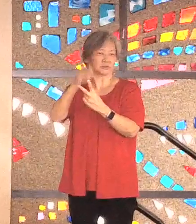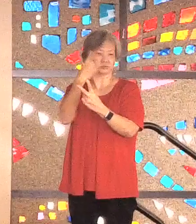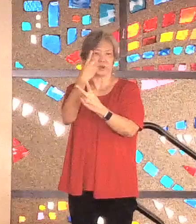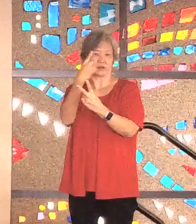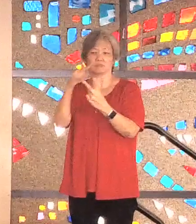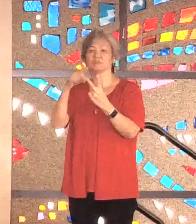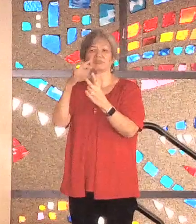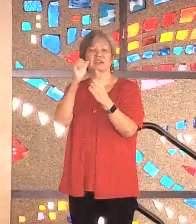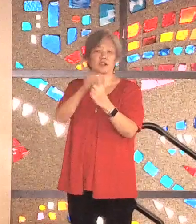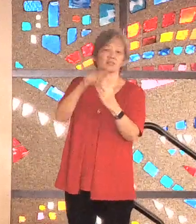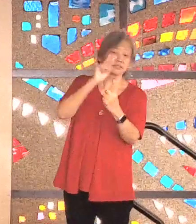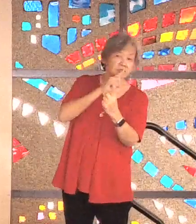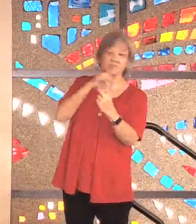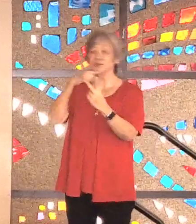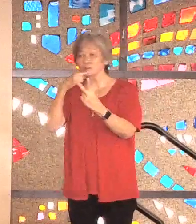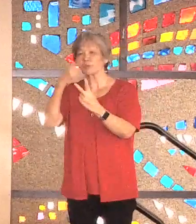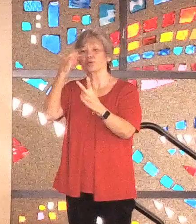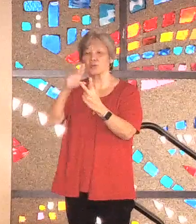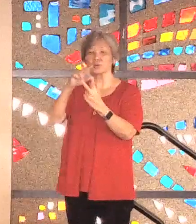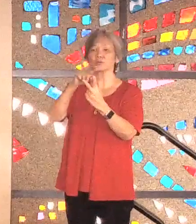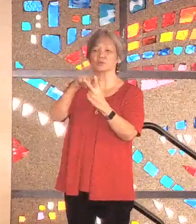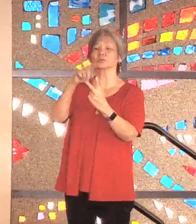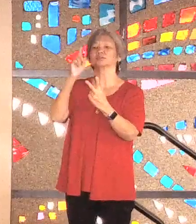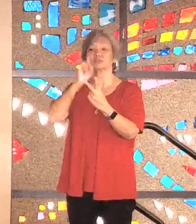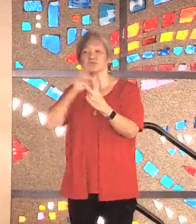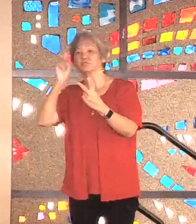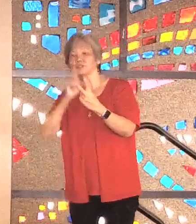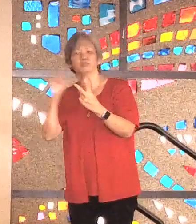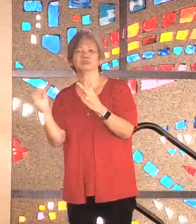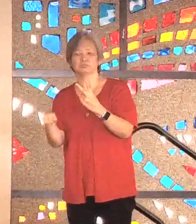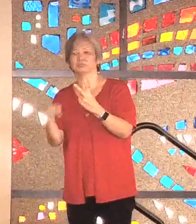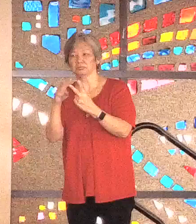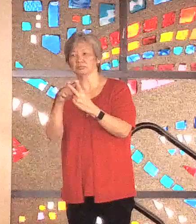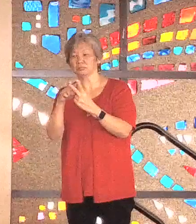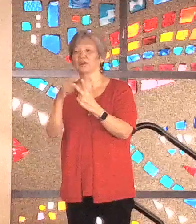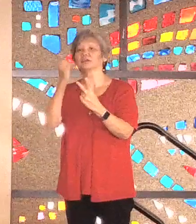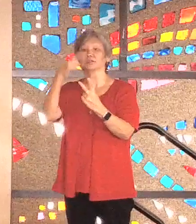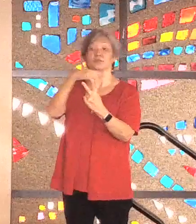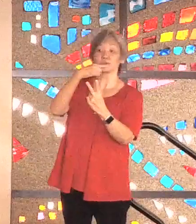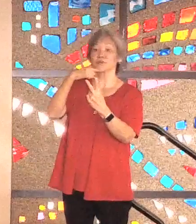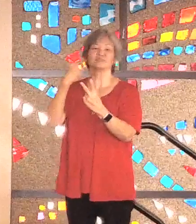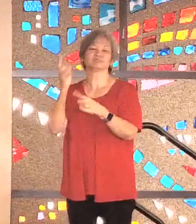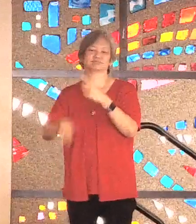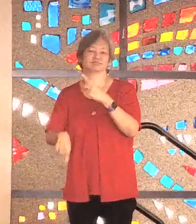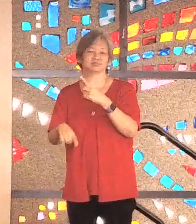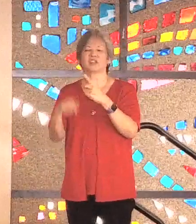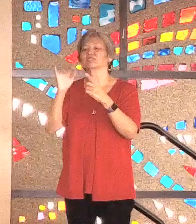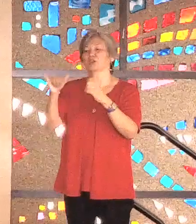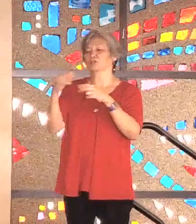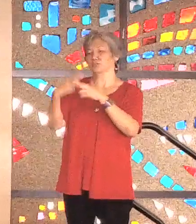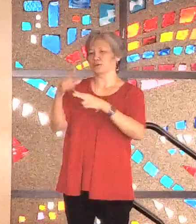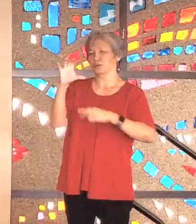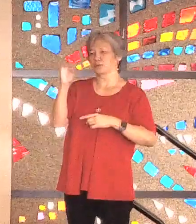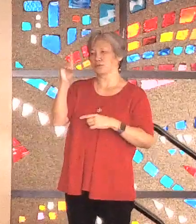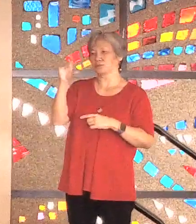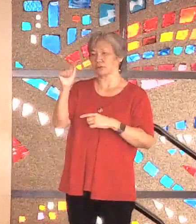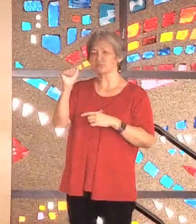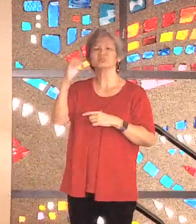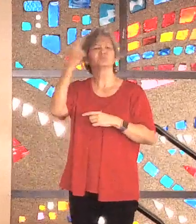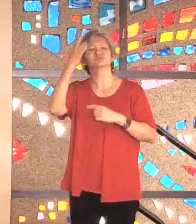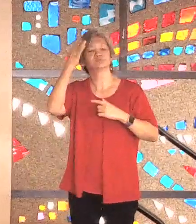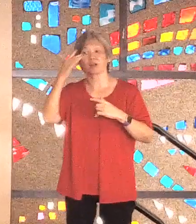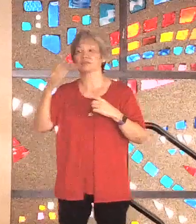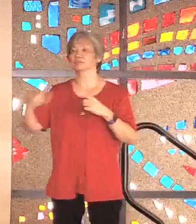deaf. So you doesn't have to have both parents to be deaf to be a CODA. You can have one or the other or both. So they're